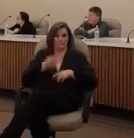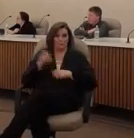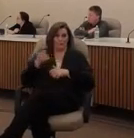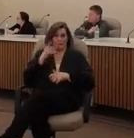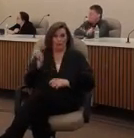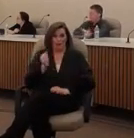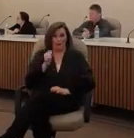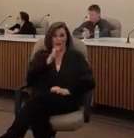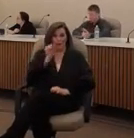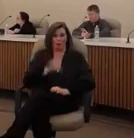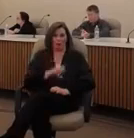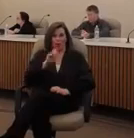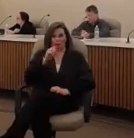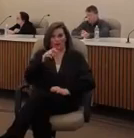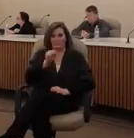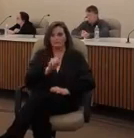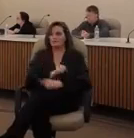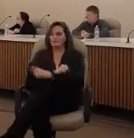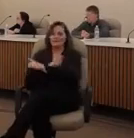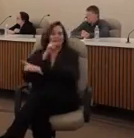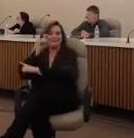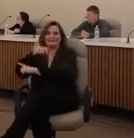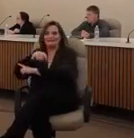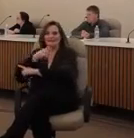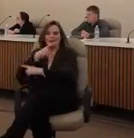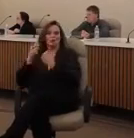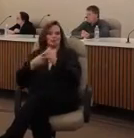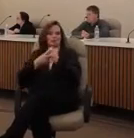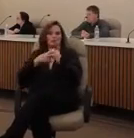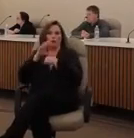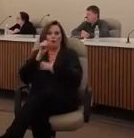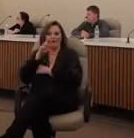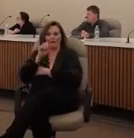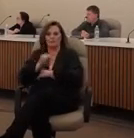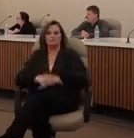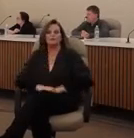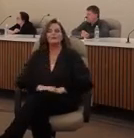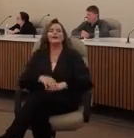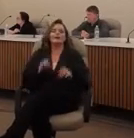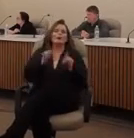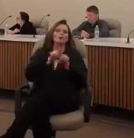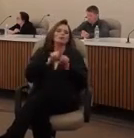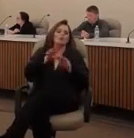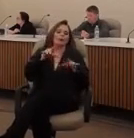stored on the lot. And there will be no need for car storage, correct. Okay. That property will be cleaned up. Along the